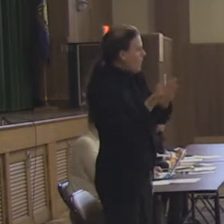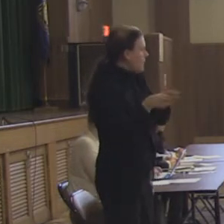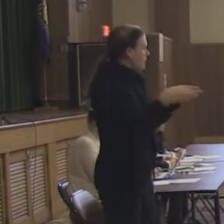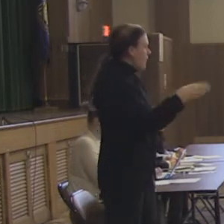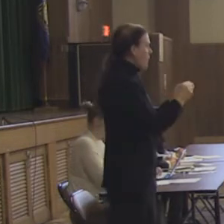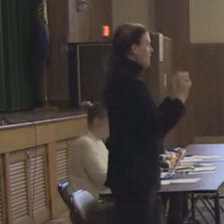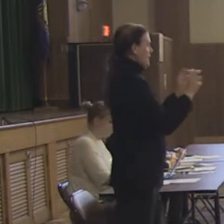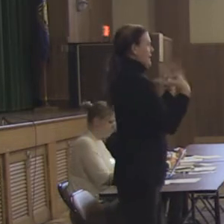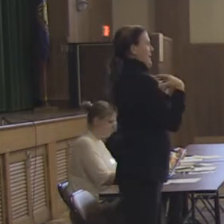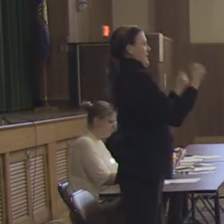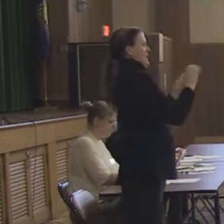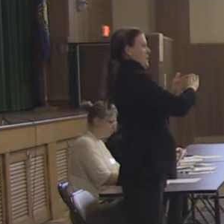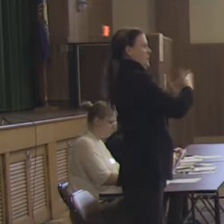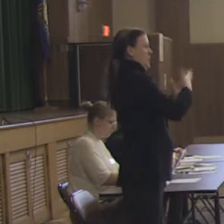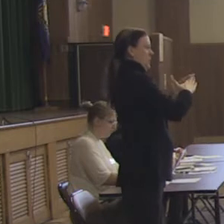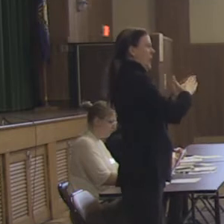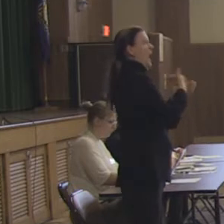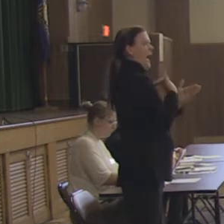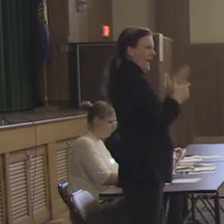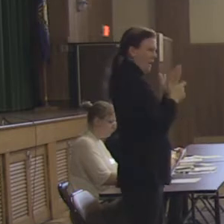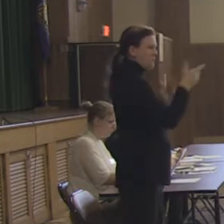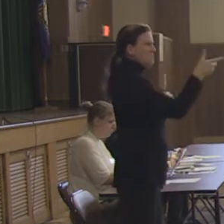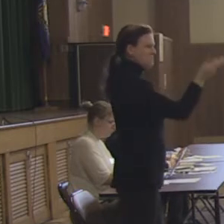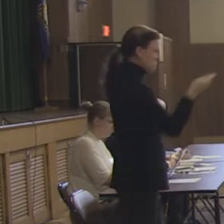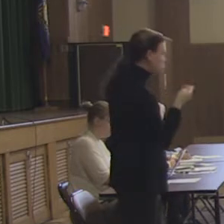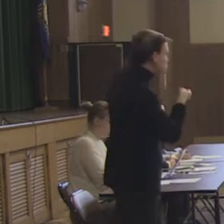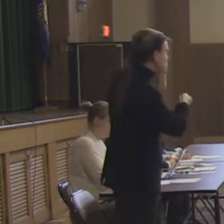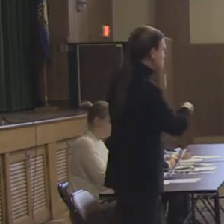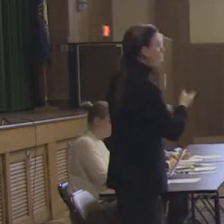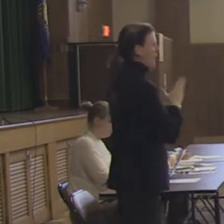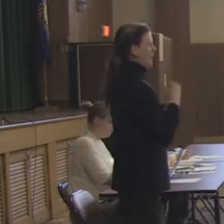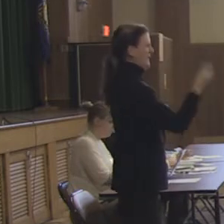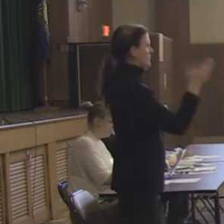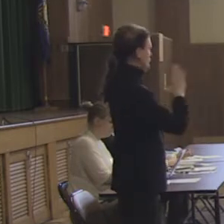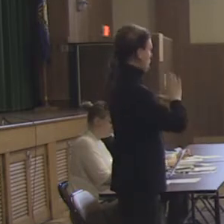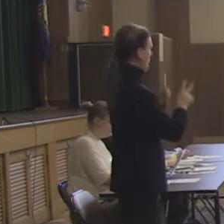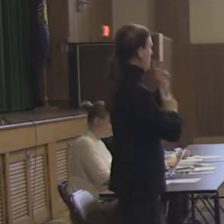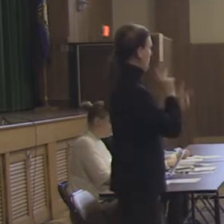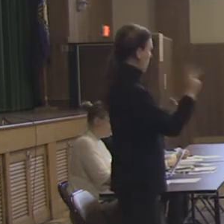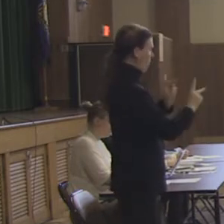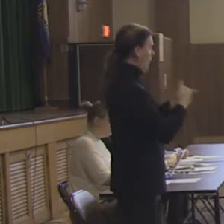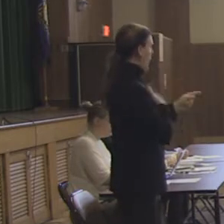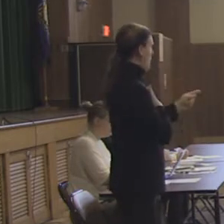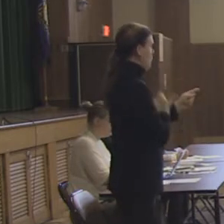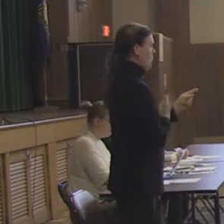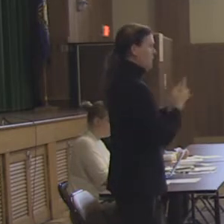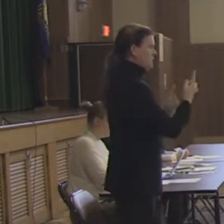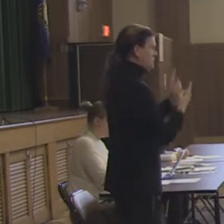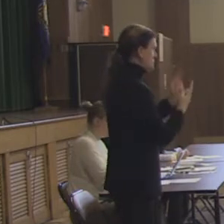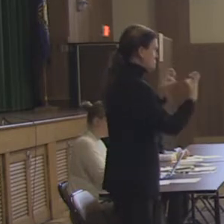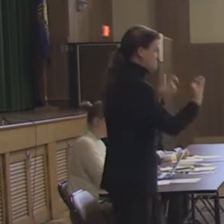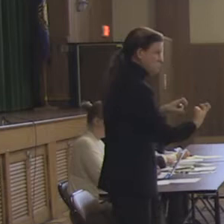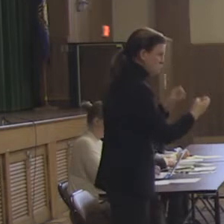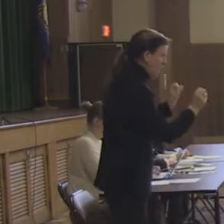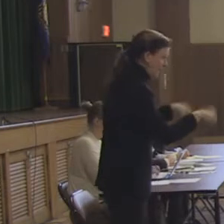I did leave you some material in the back and would be willing to speak to you personally on